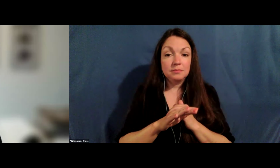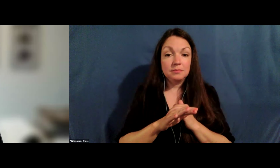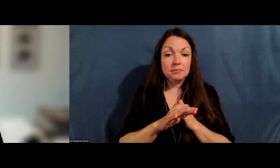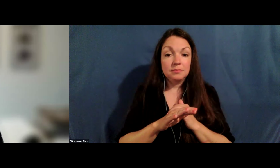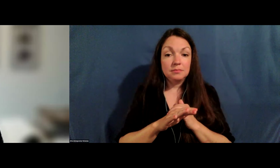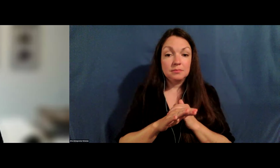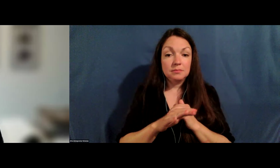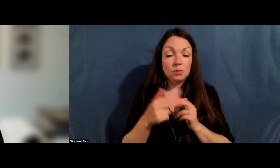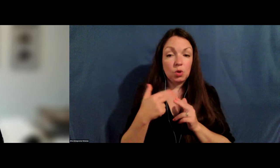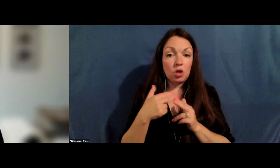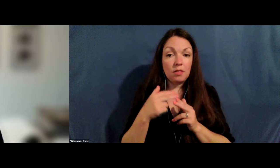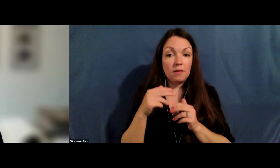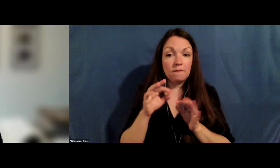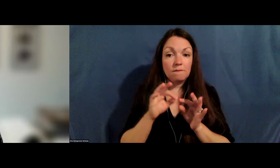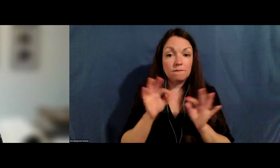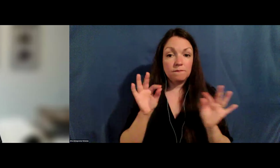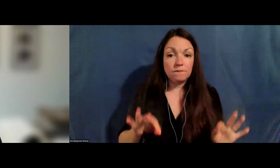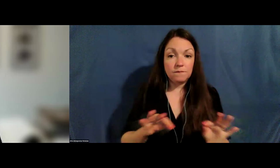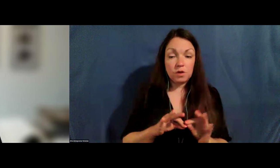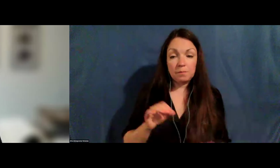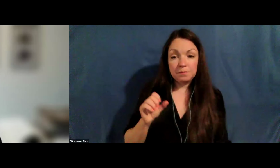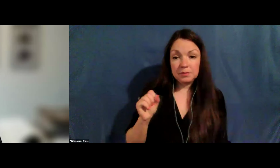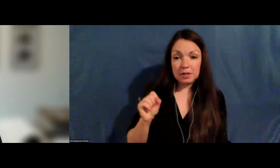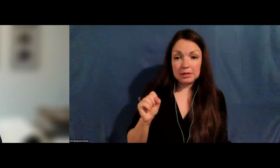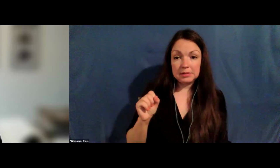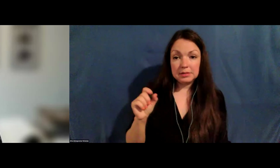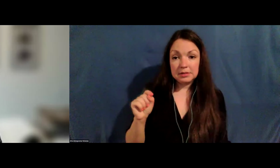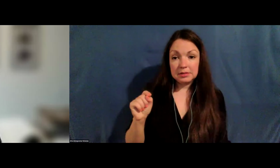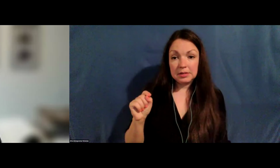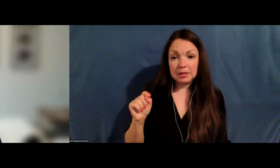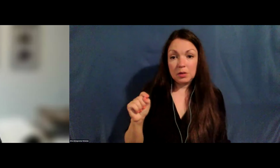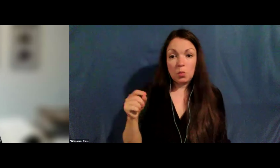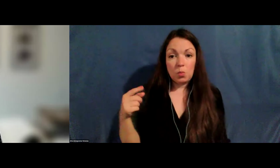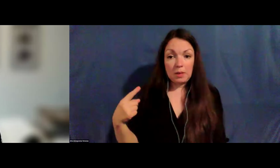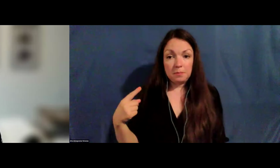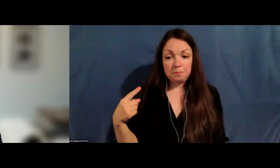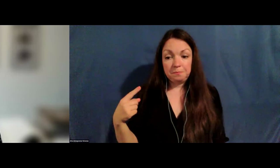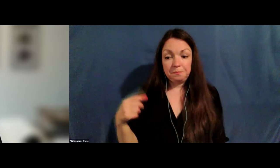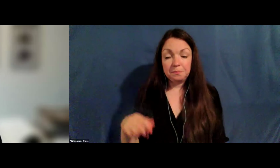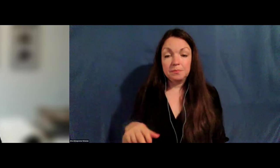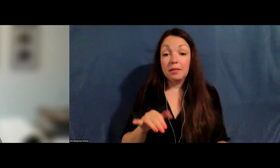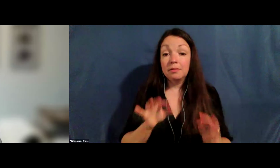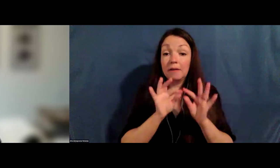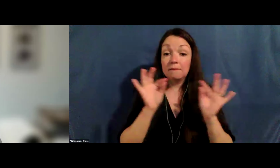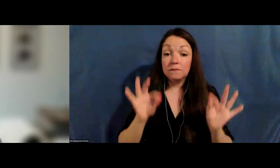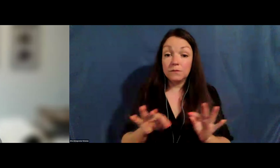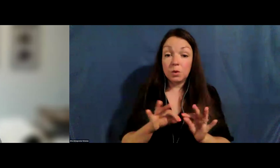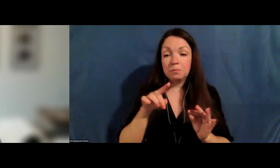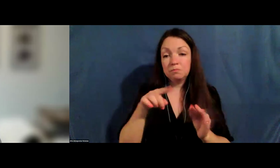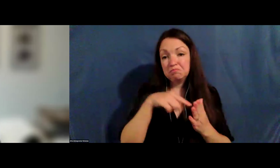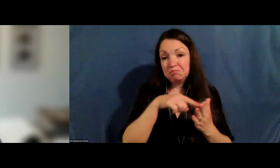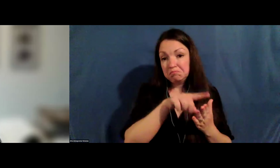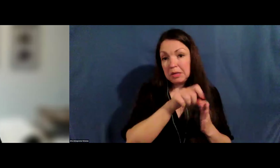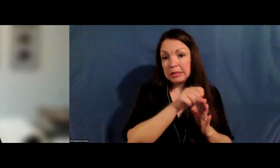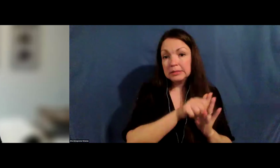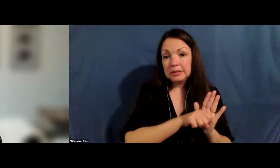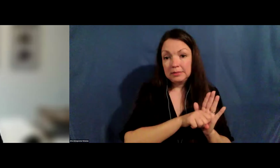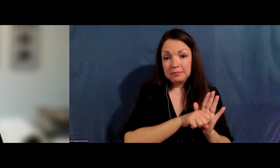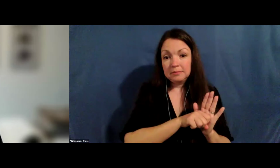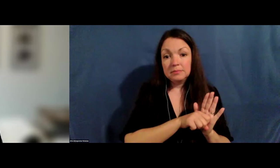called a Form ST1. And that is a form where you pay over to the state